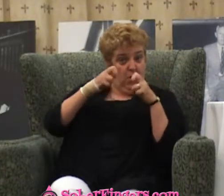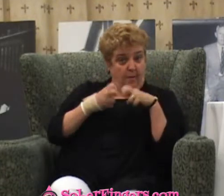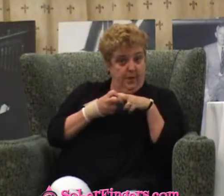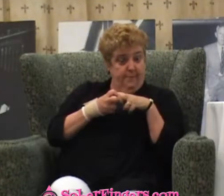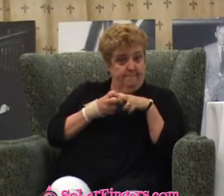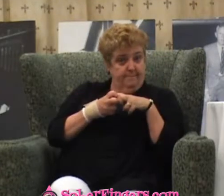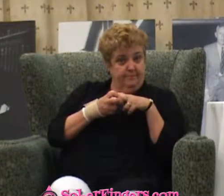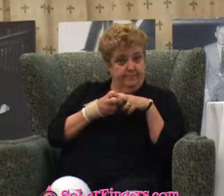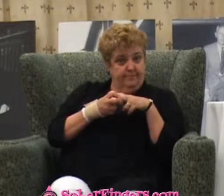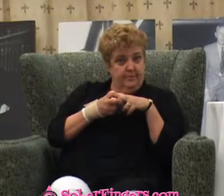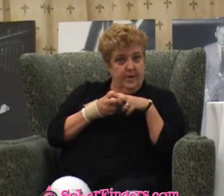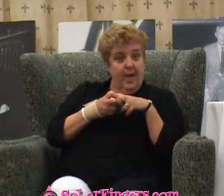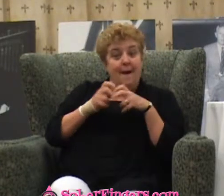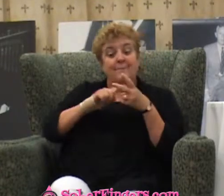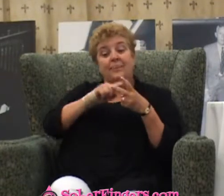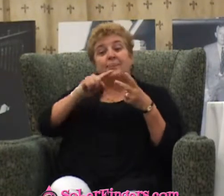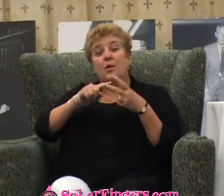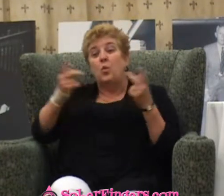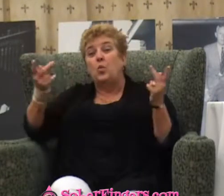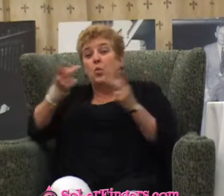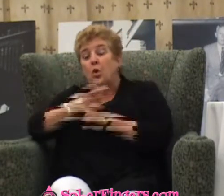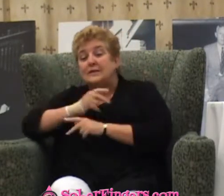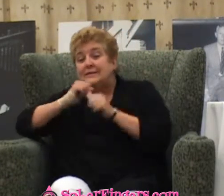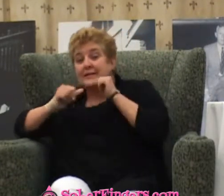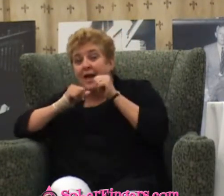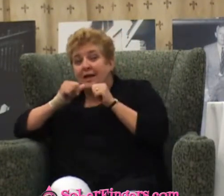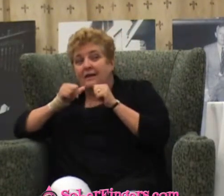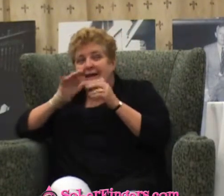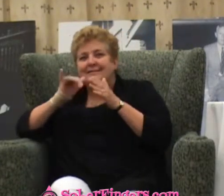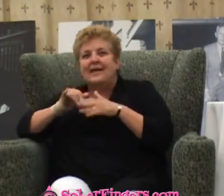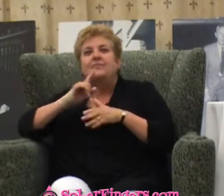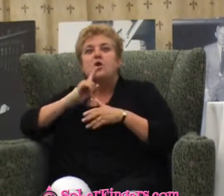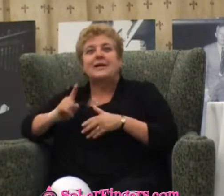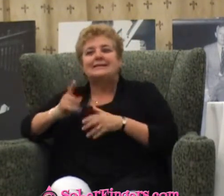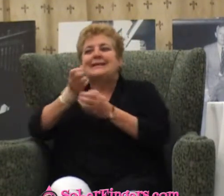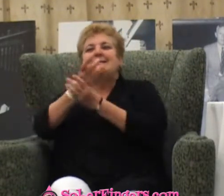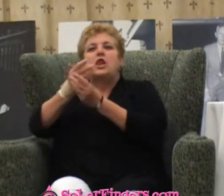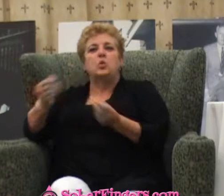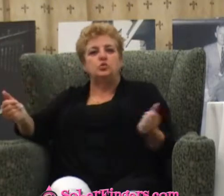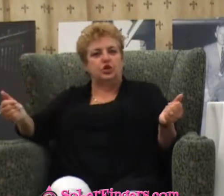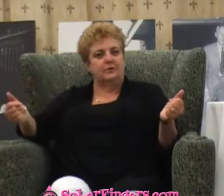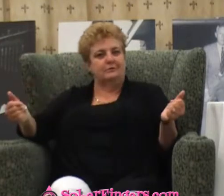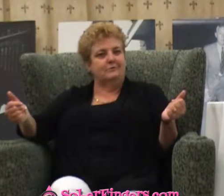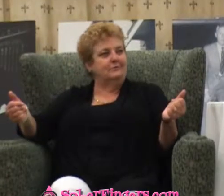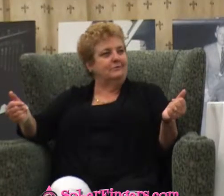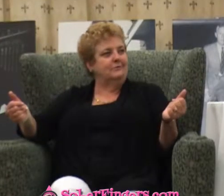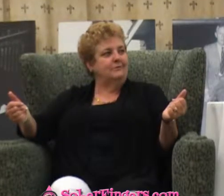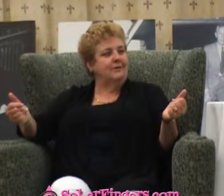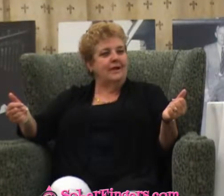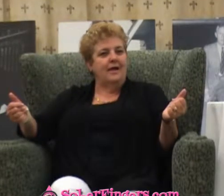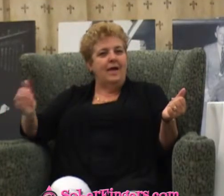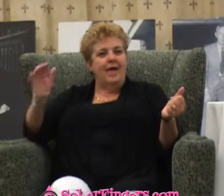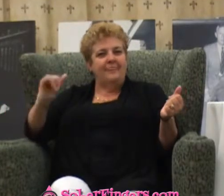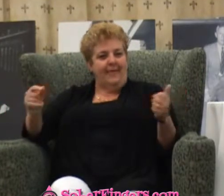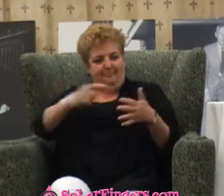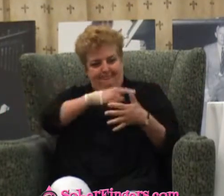of denial for a drunk like me is about the solution. That these time-tested steps, this plan of action,